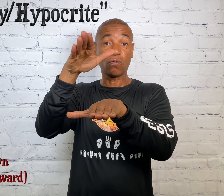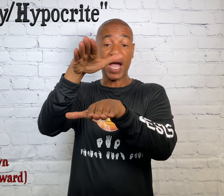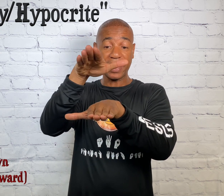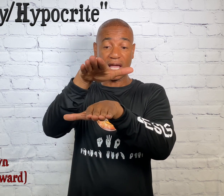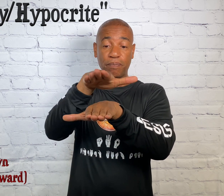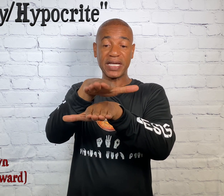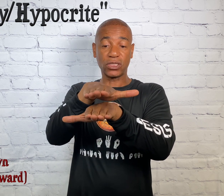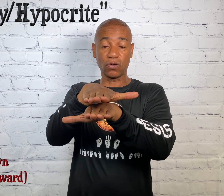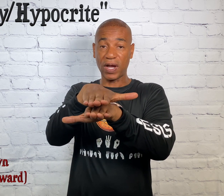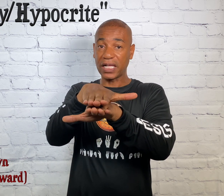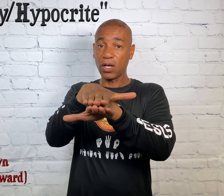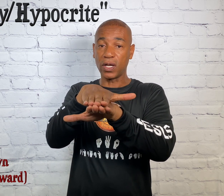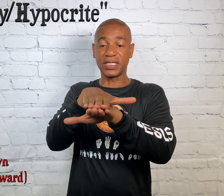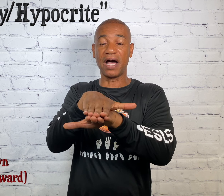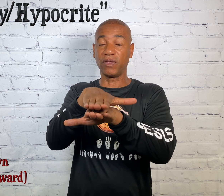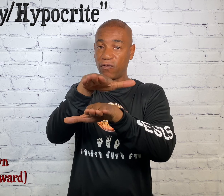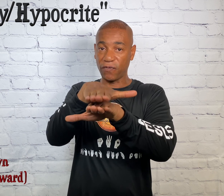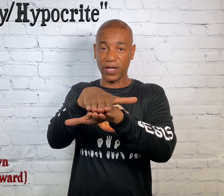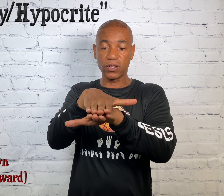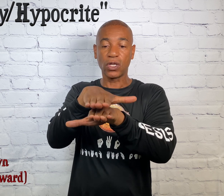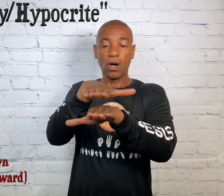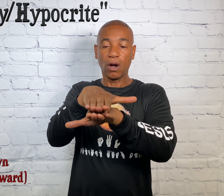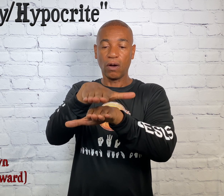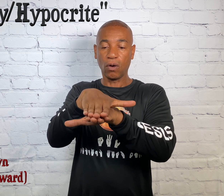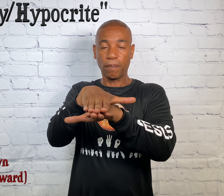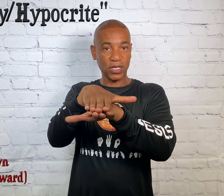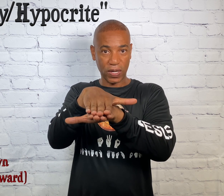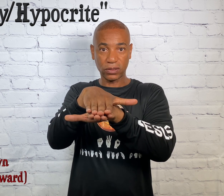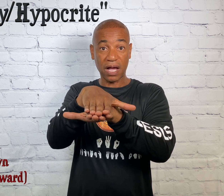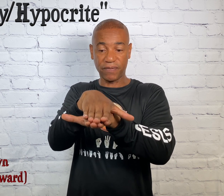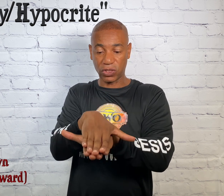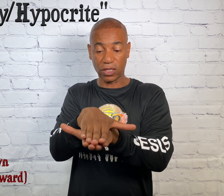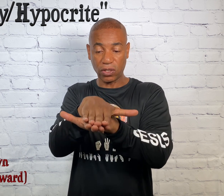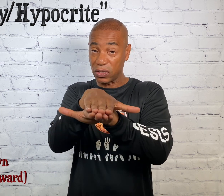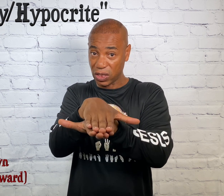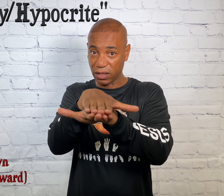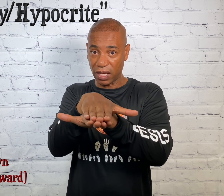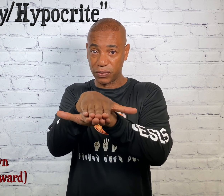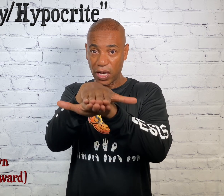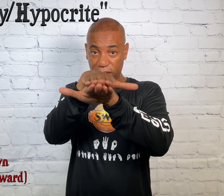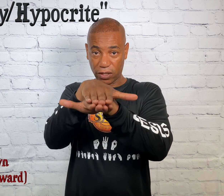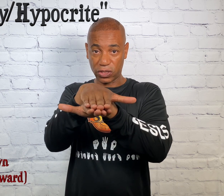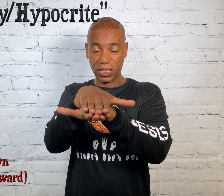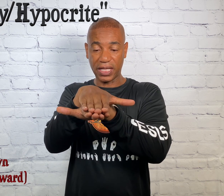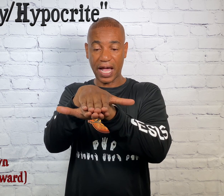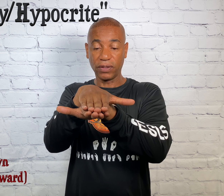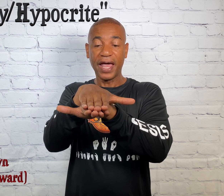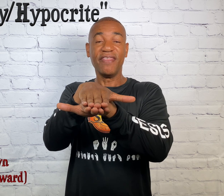right and place it directly on top. The 4 fingers are placed right on top of each other. You can see the thumbs that are extended out. Then